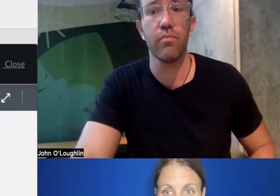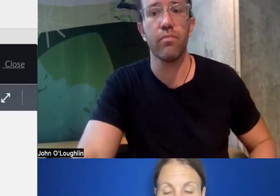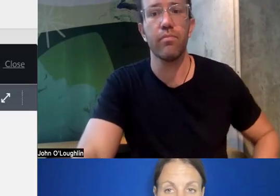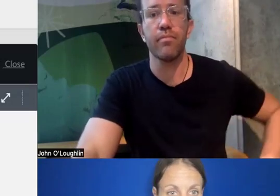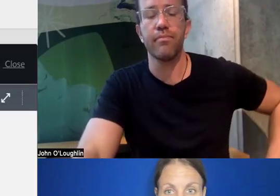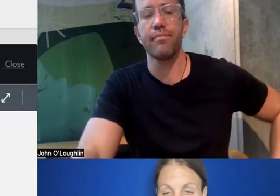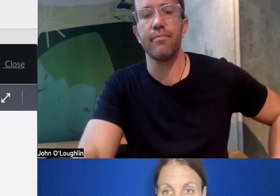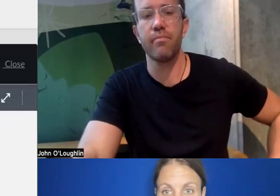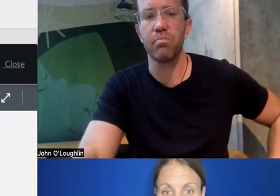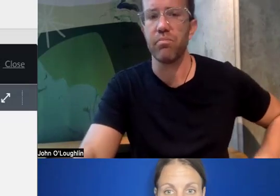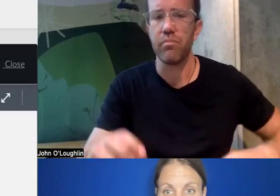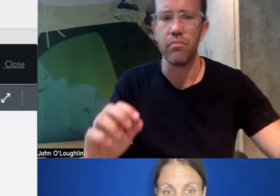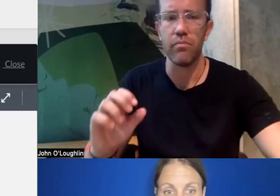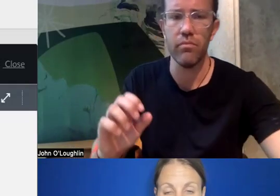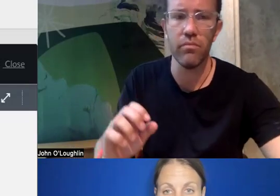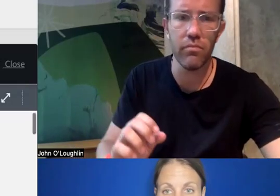Okay.